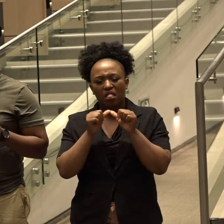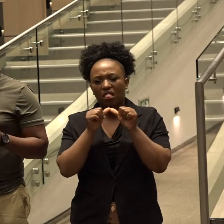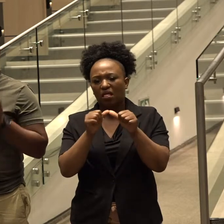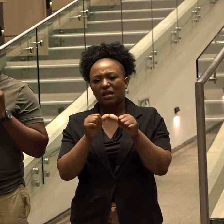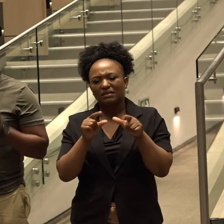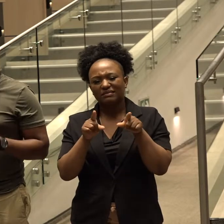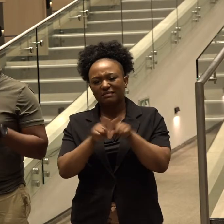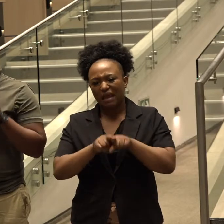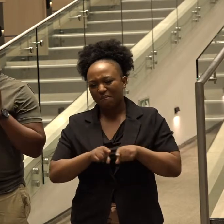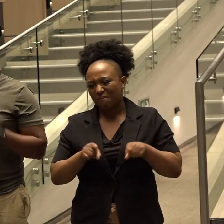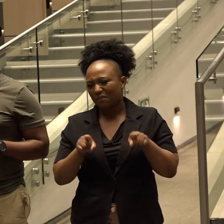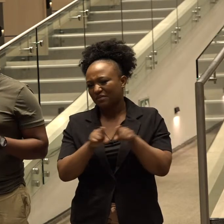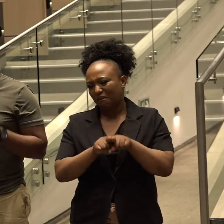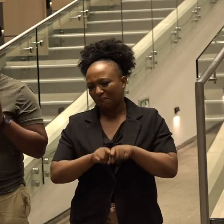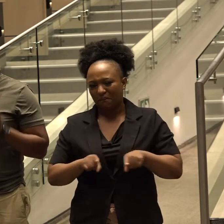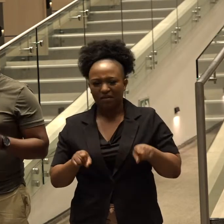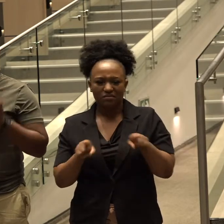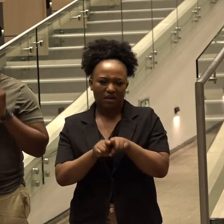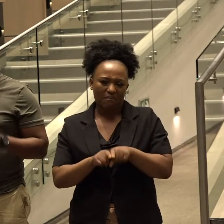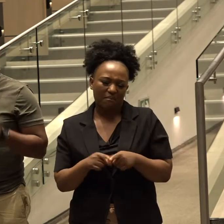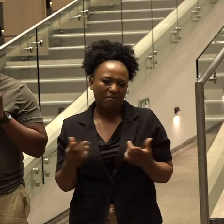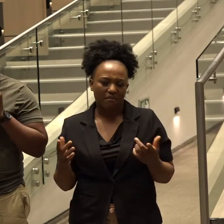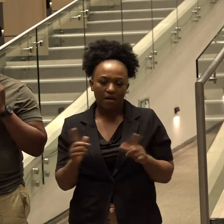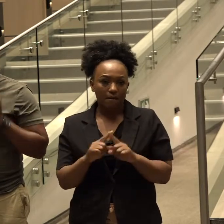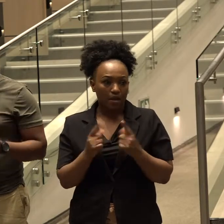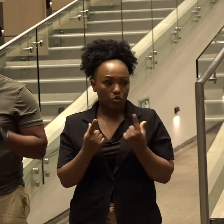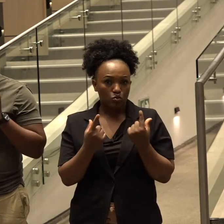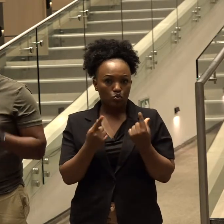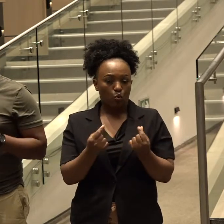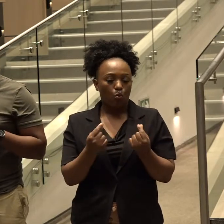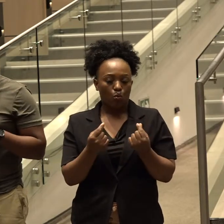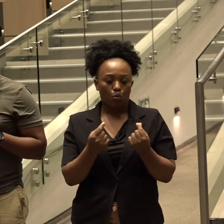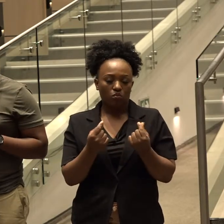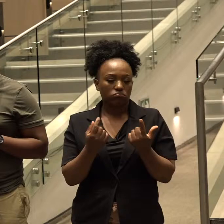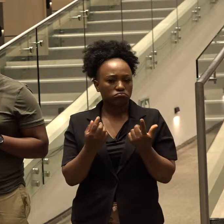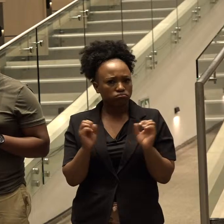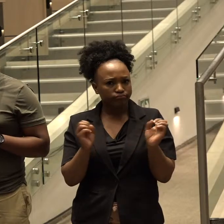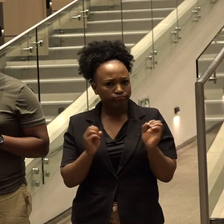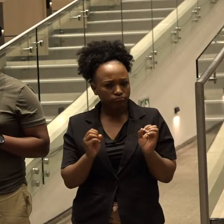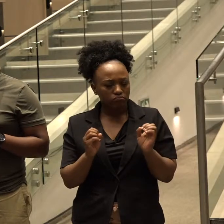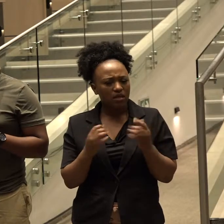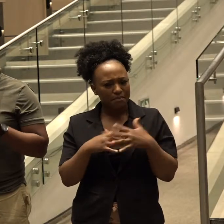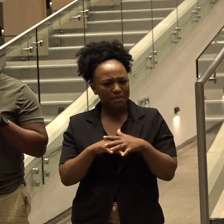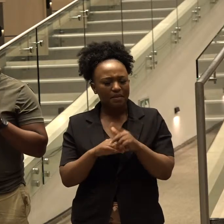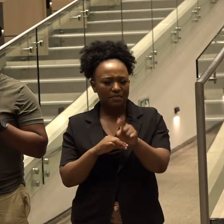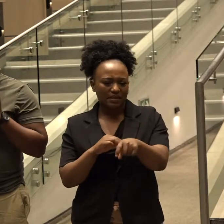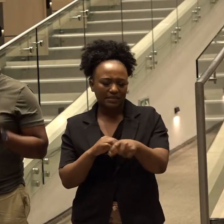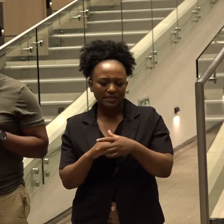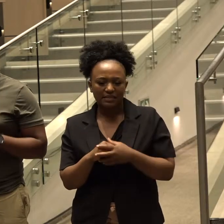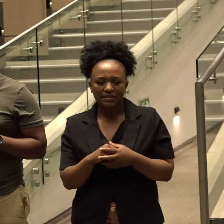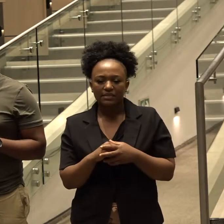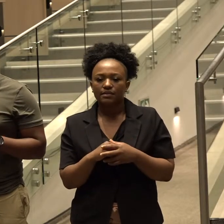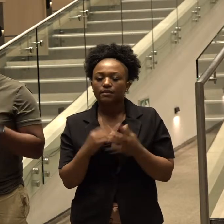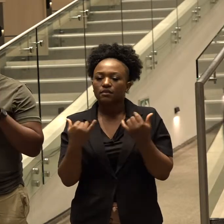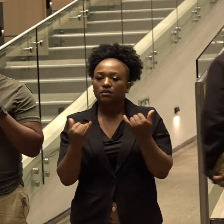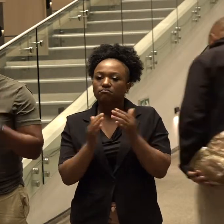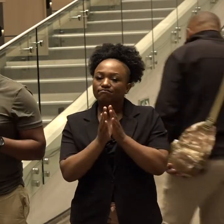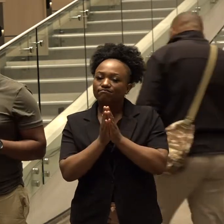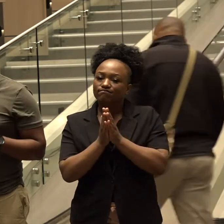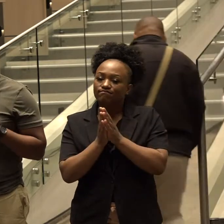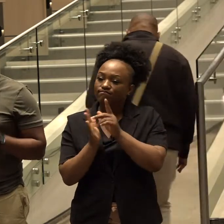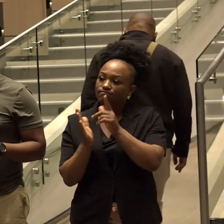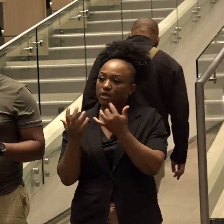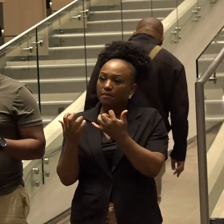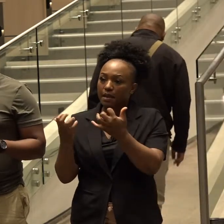saying one thing time and again and not doing the actual implementation so my plea to you as